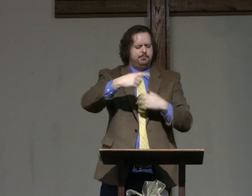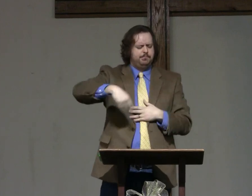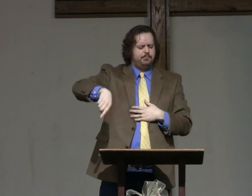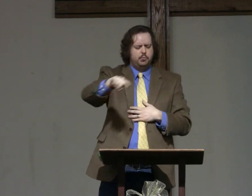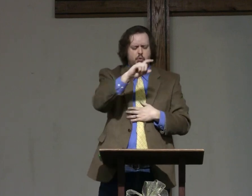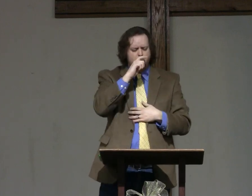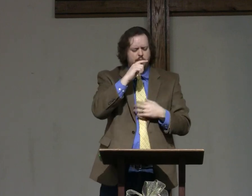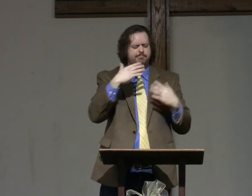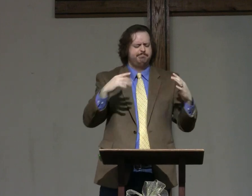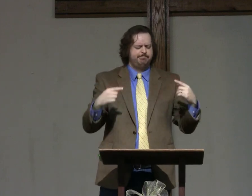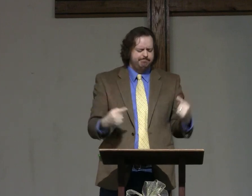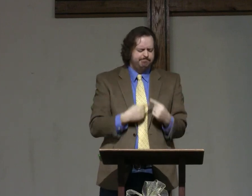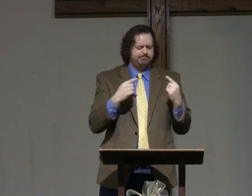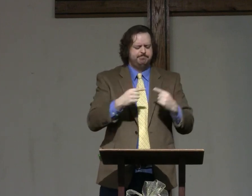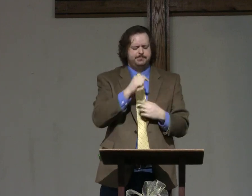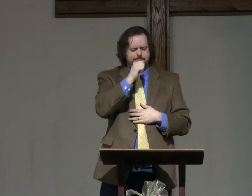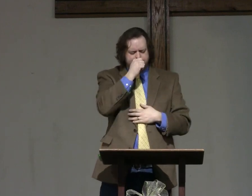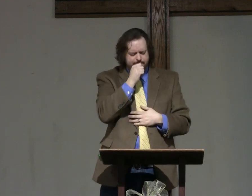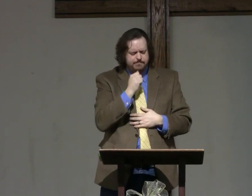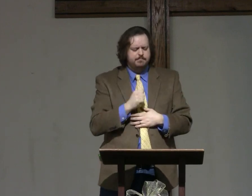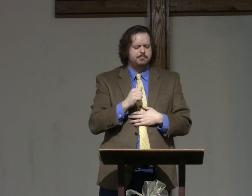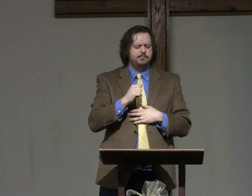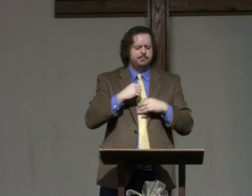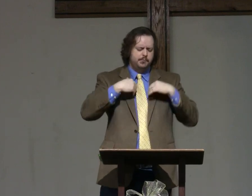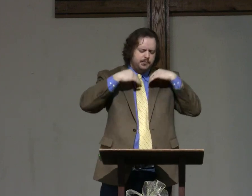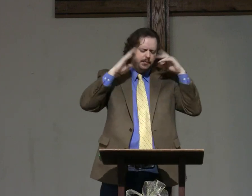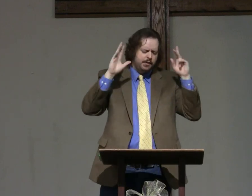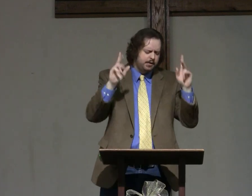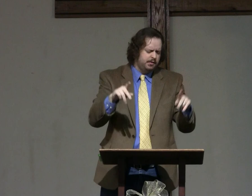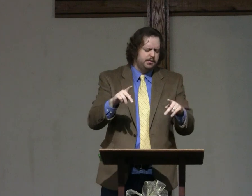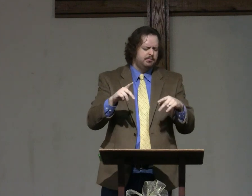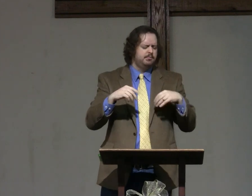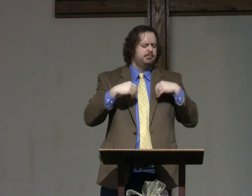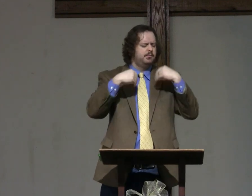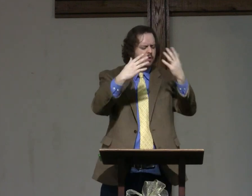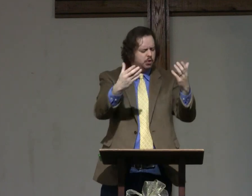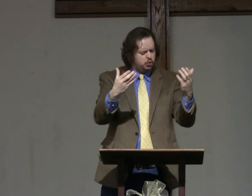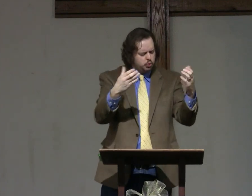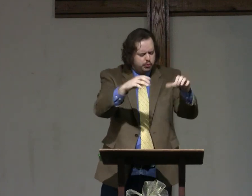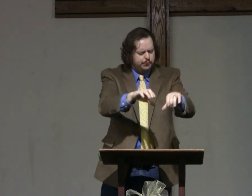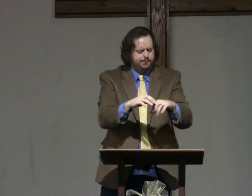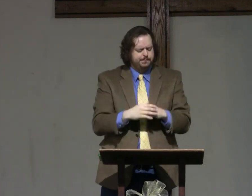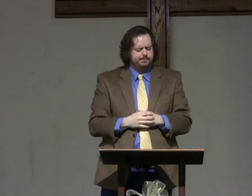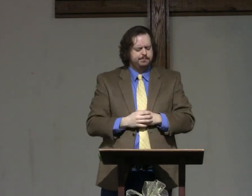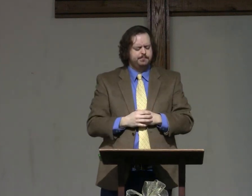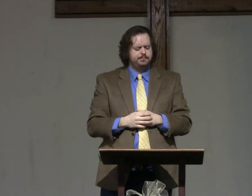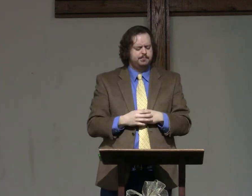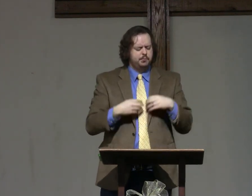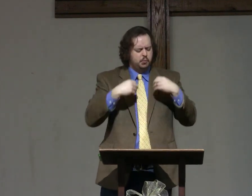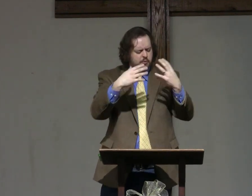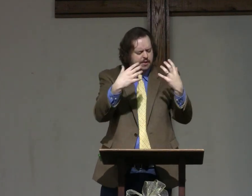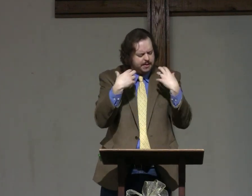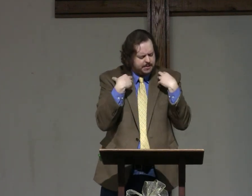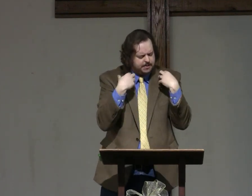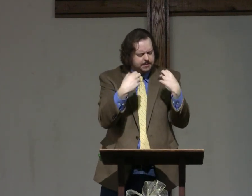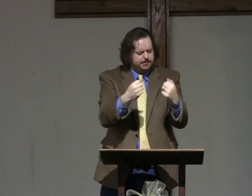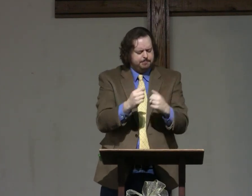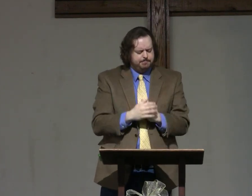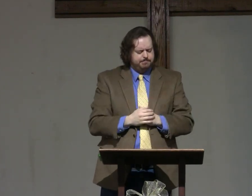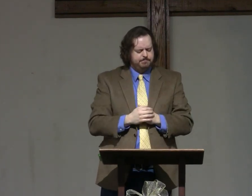Lord, please give us healing for those who are hurting and those who have given up. Give them